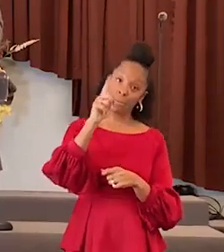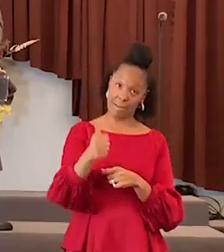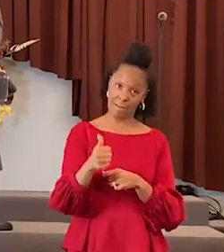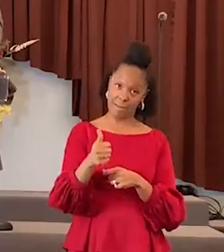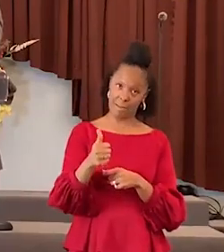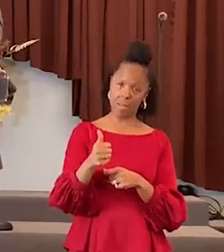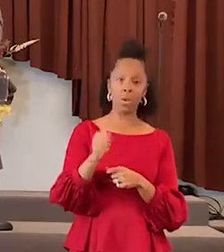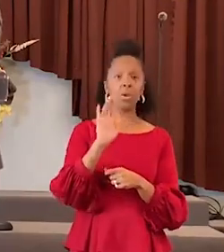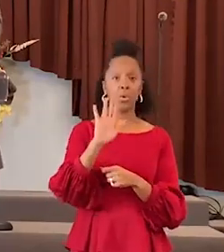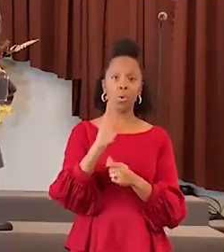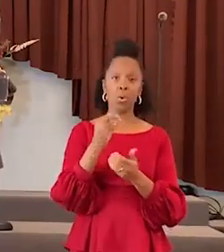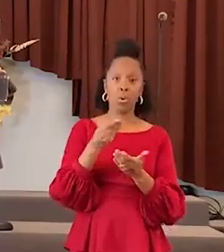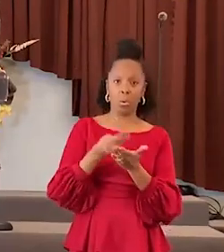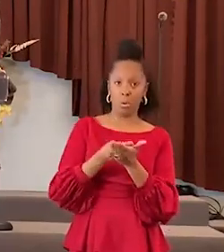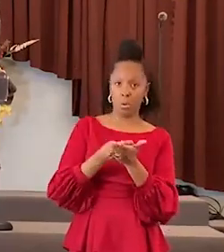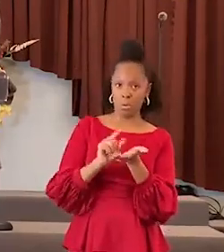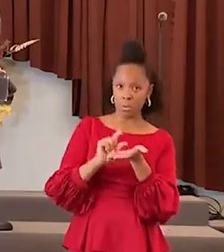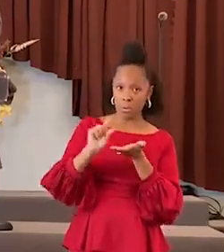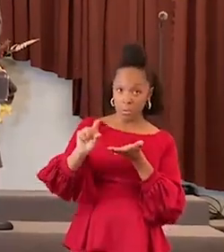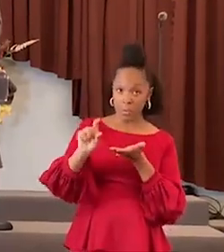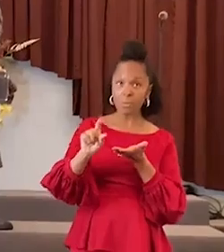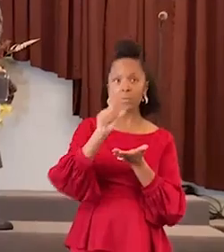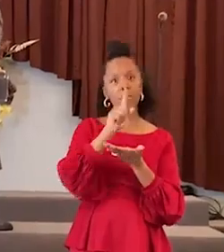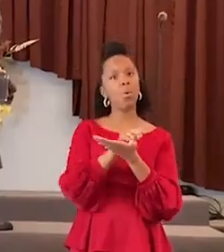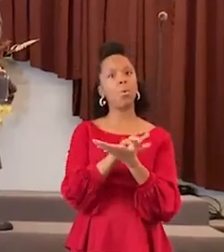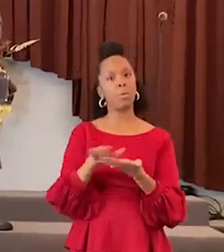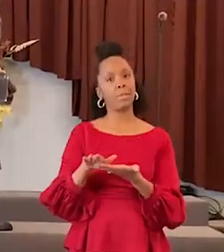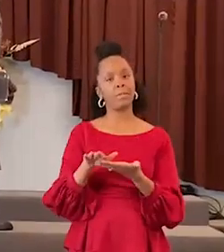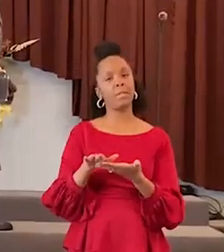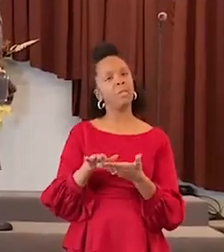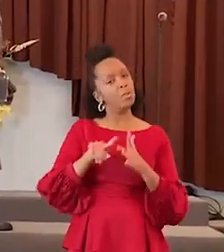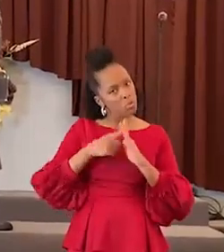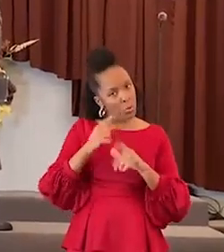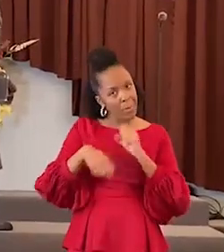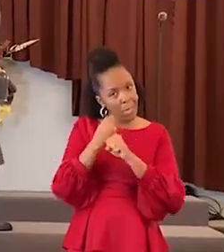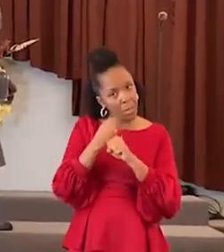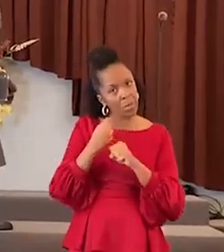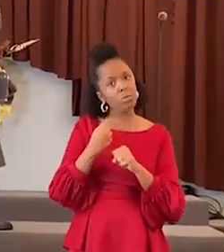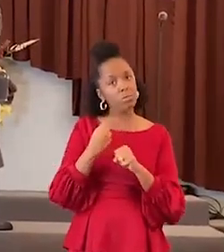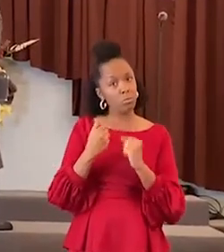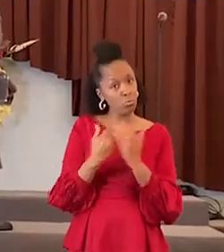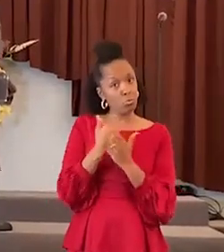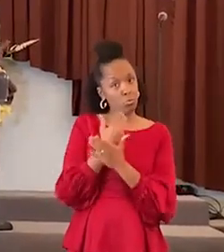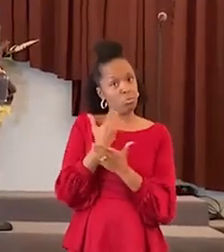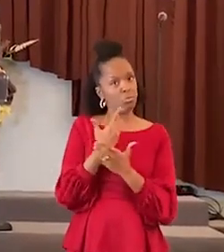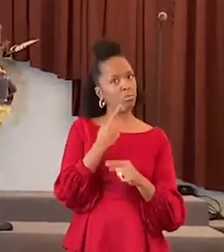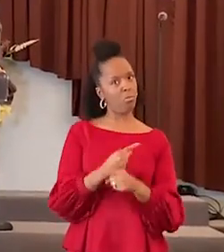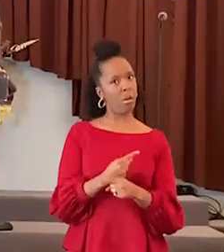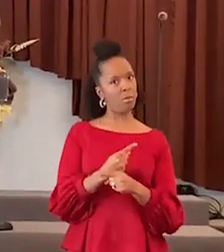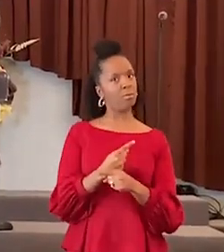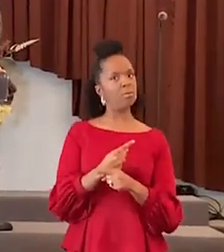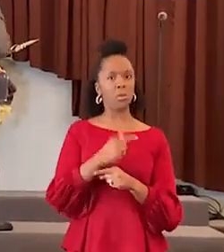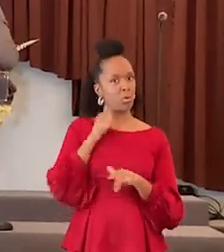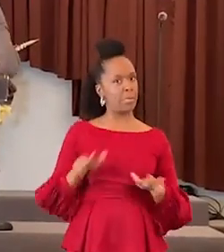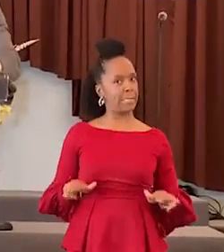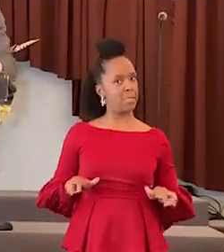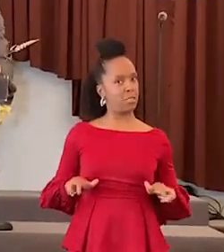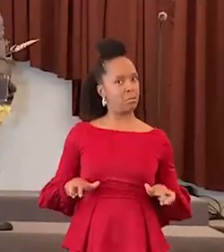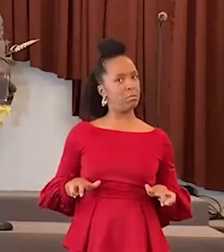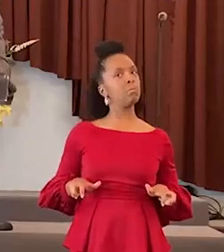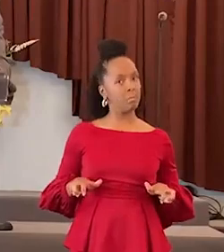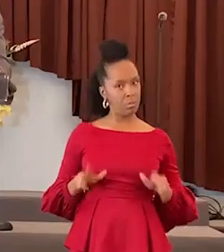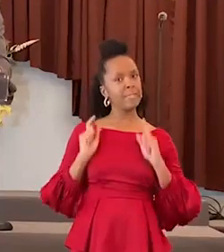givers. Let's not be stingy. Let's give. What you make what happen for the kingdom, God will make it